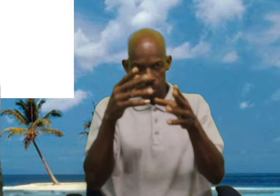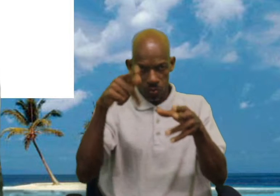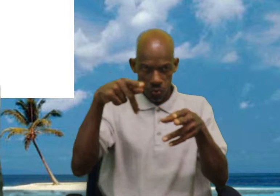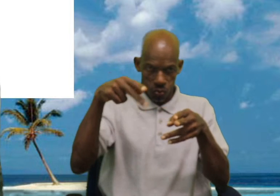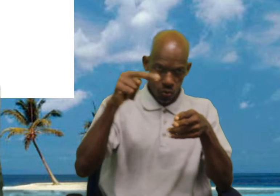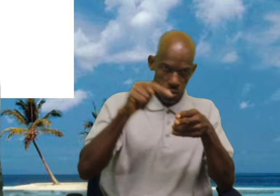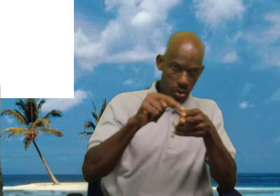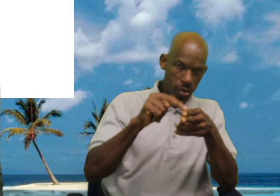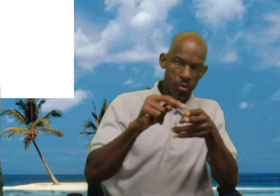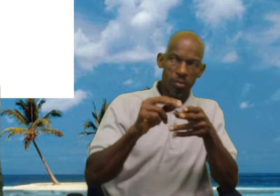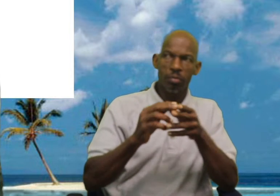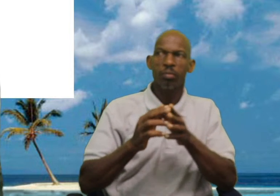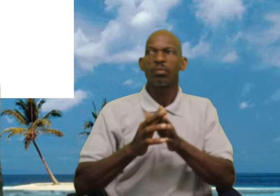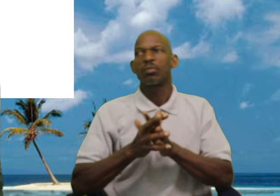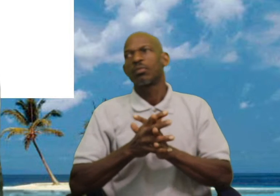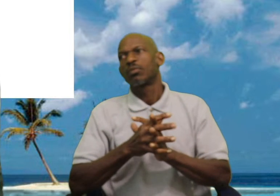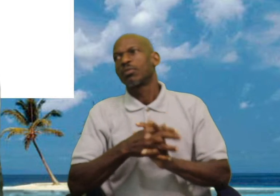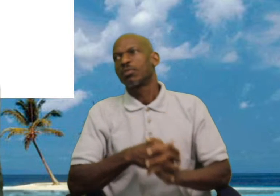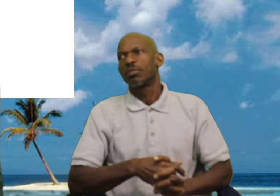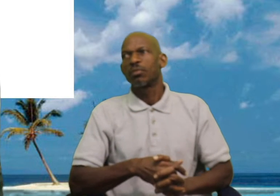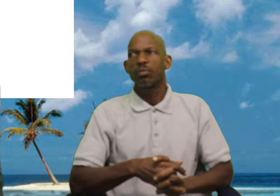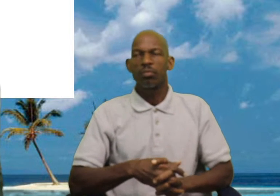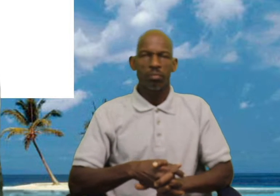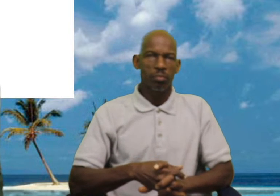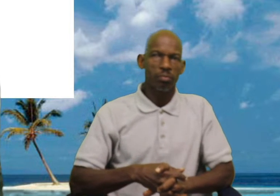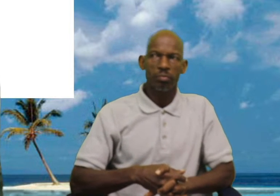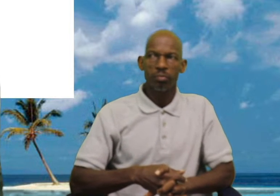the boy,